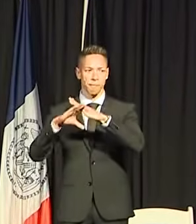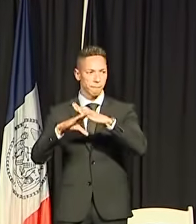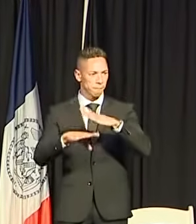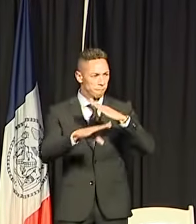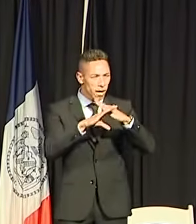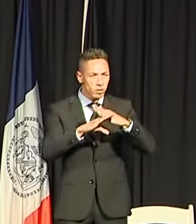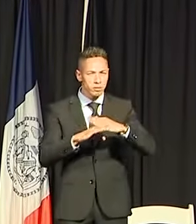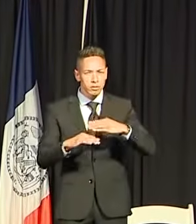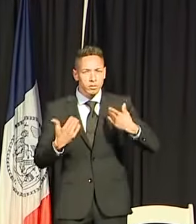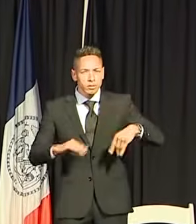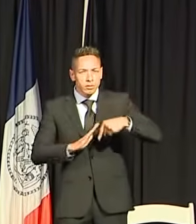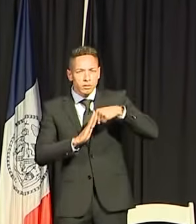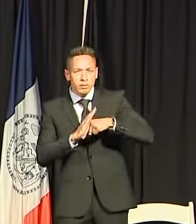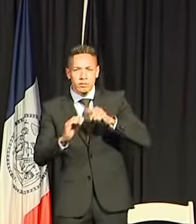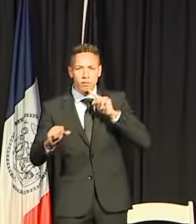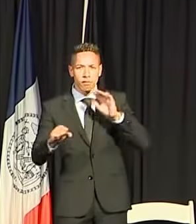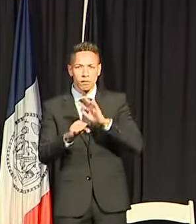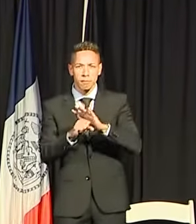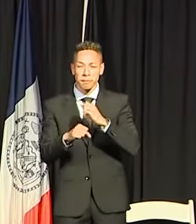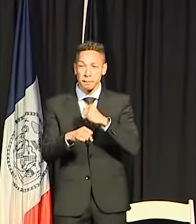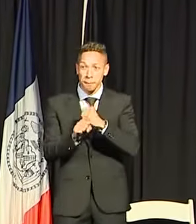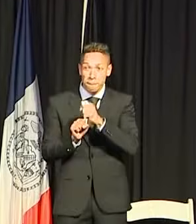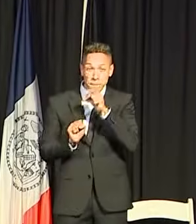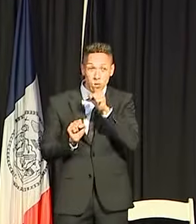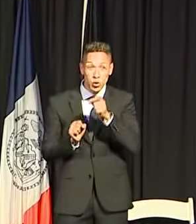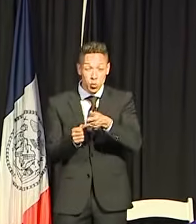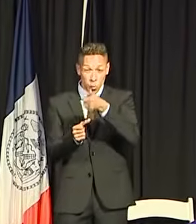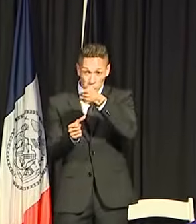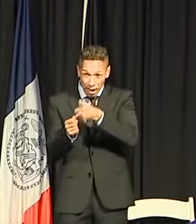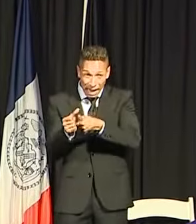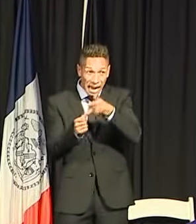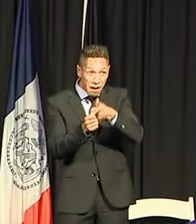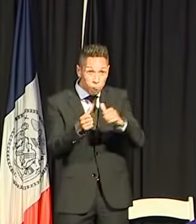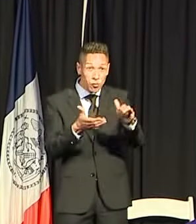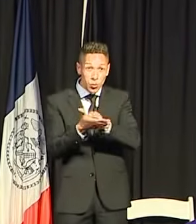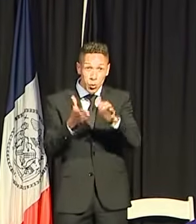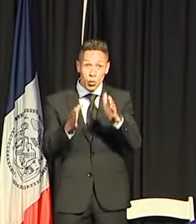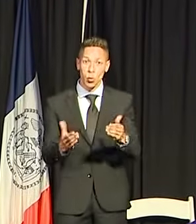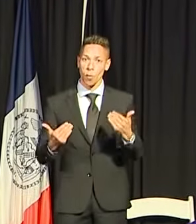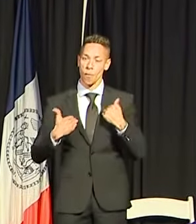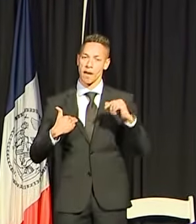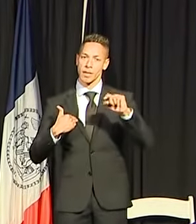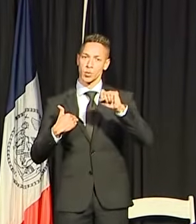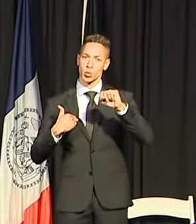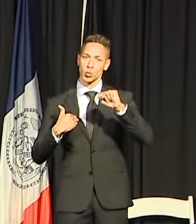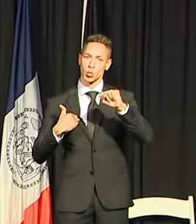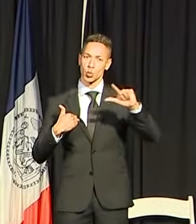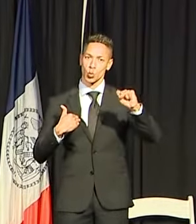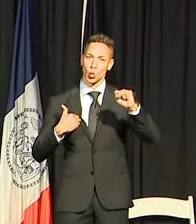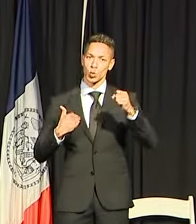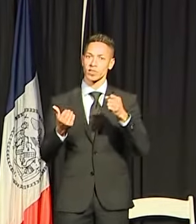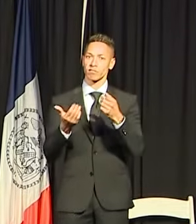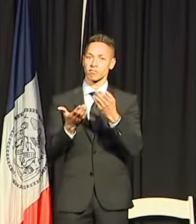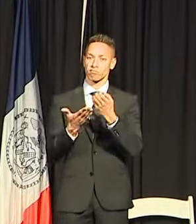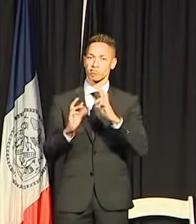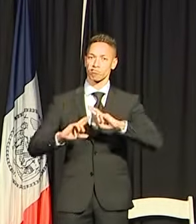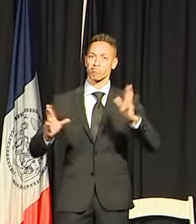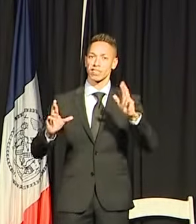a deep commitment to making sure every New Yorker has the tools and support to succeed.